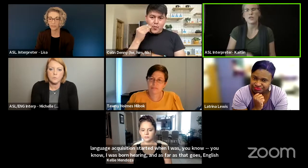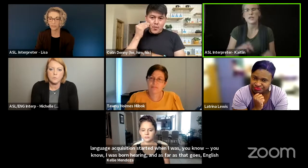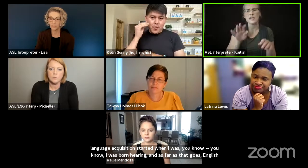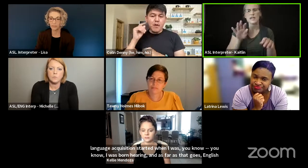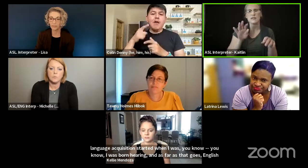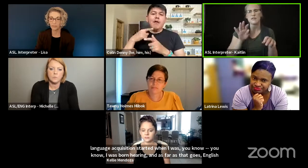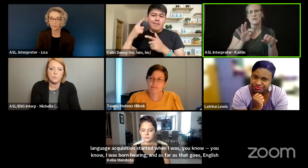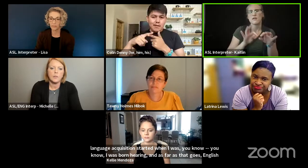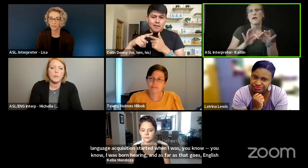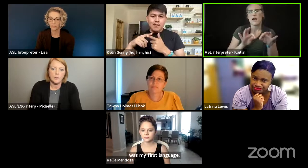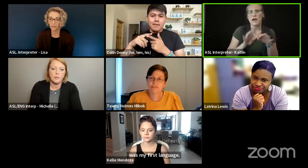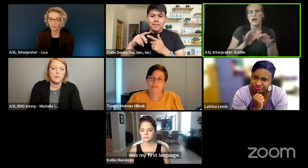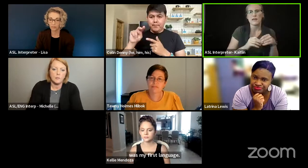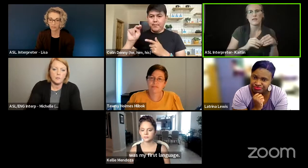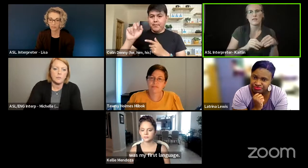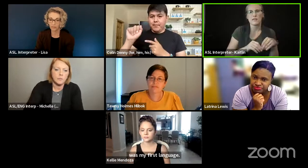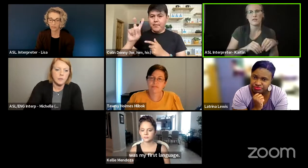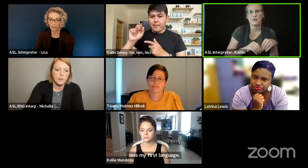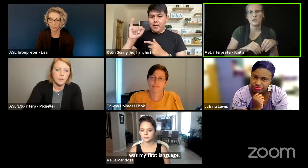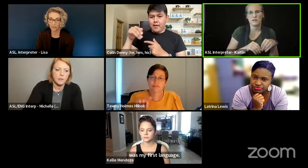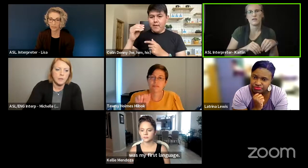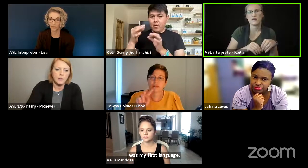the community,